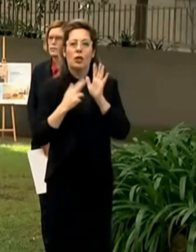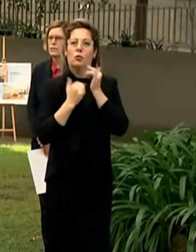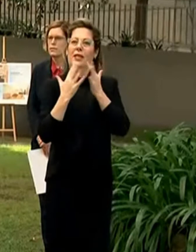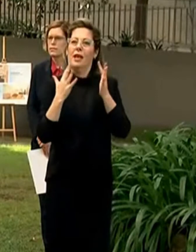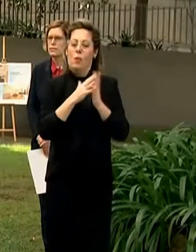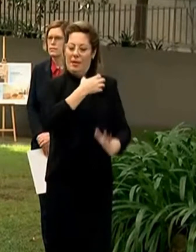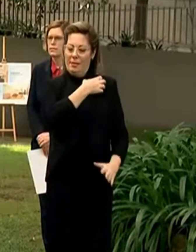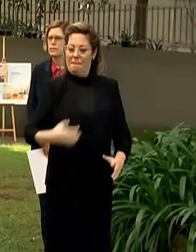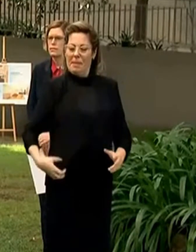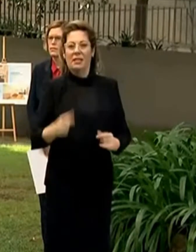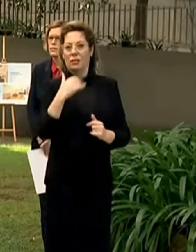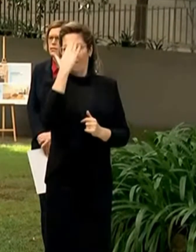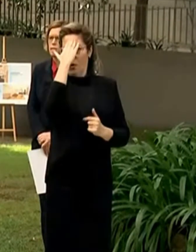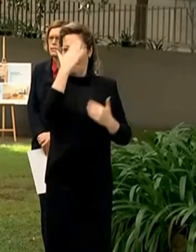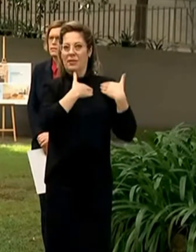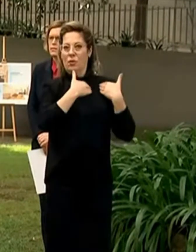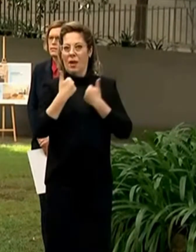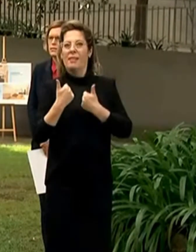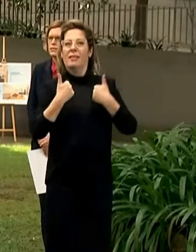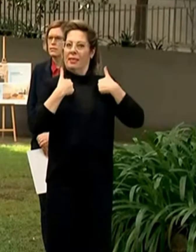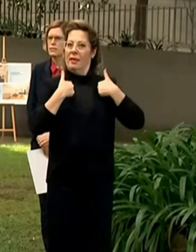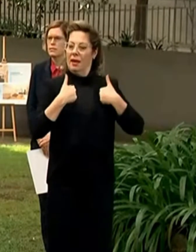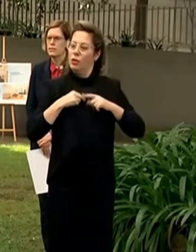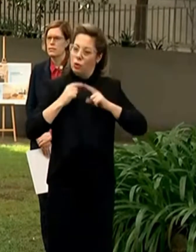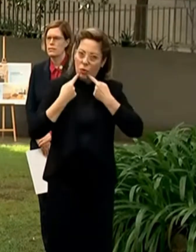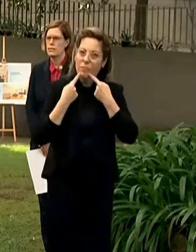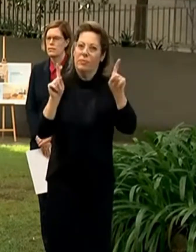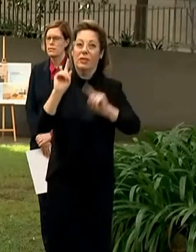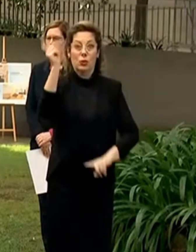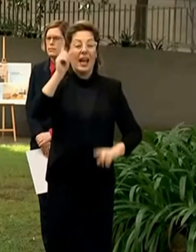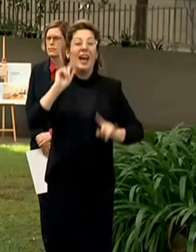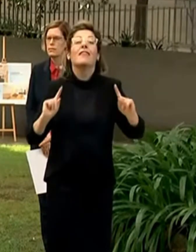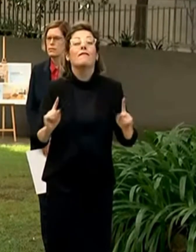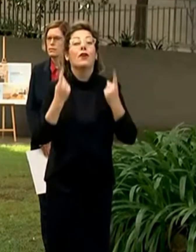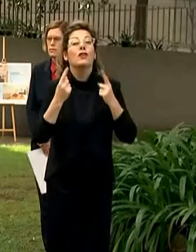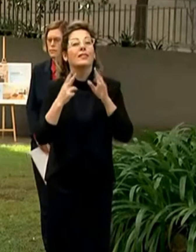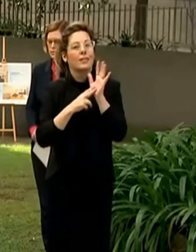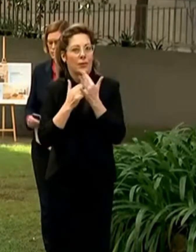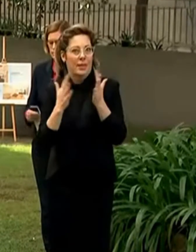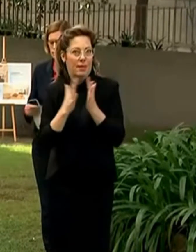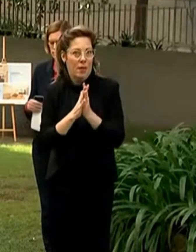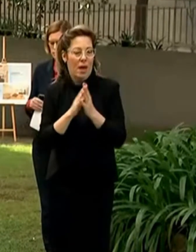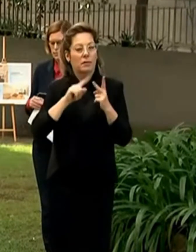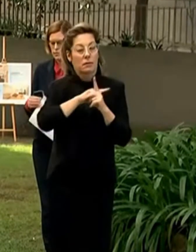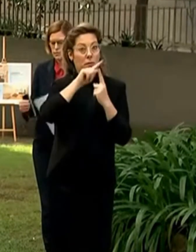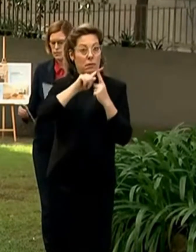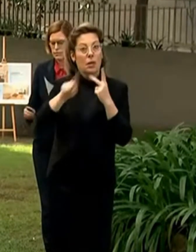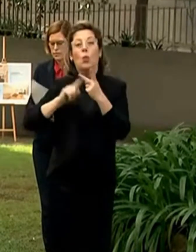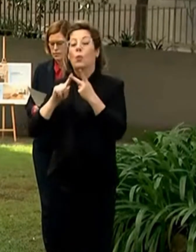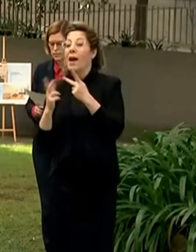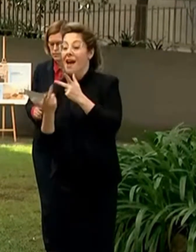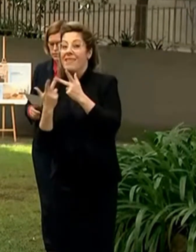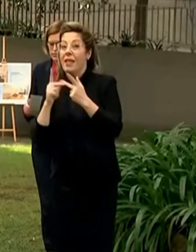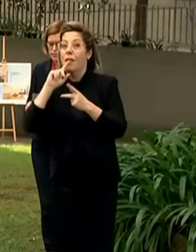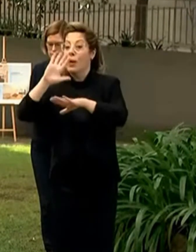to announce this here today. As I said, this is the first one in New South Wales. We're planning on doing another one further down the track at